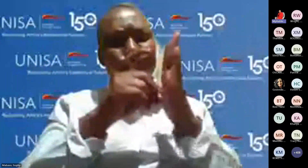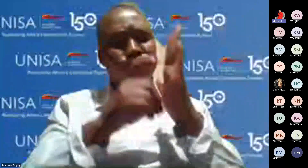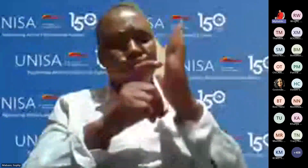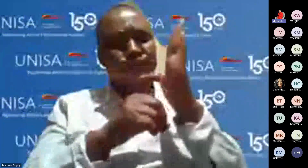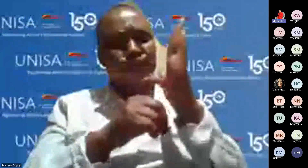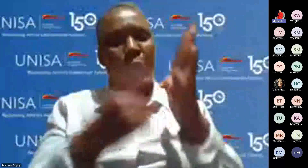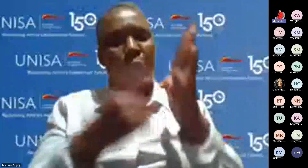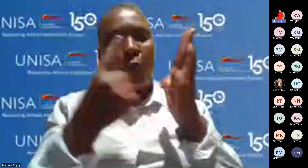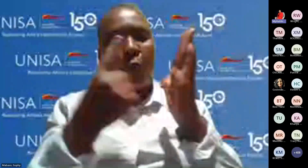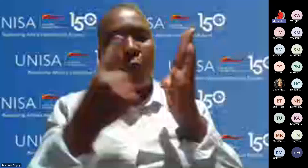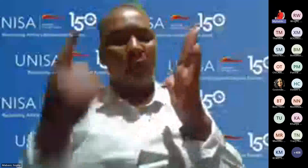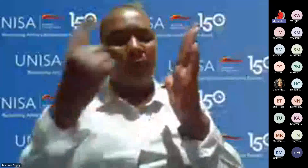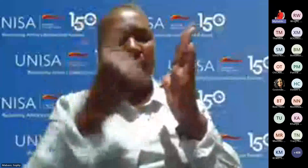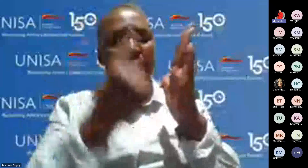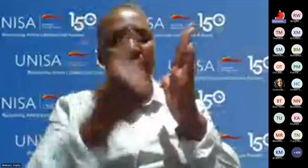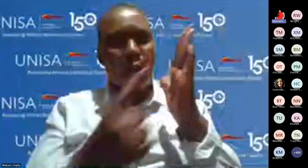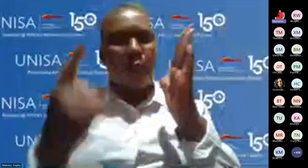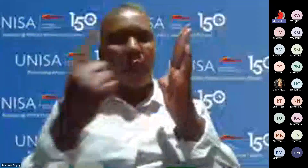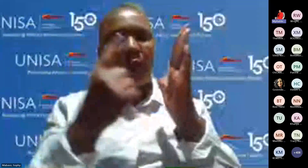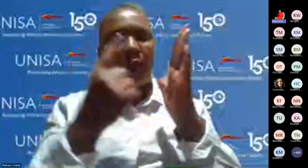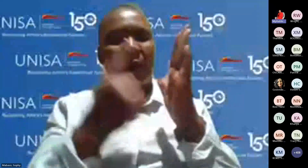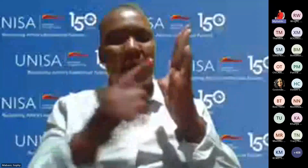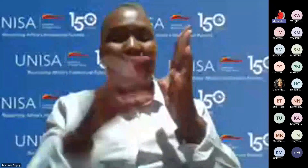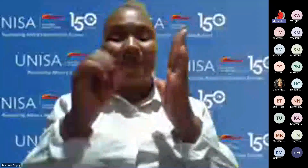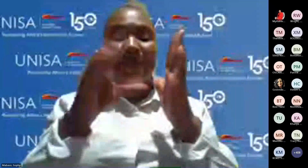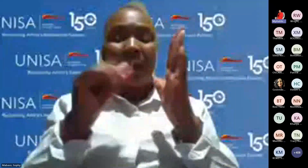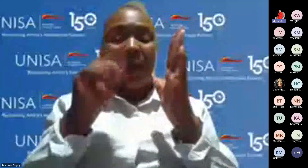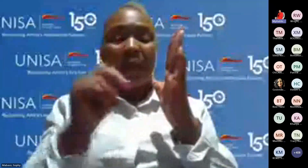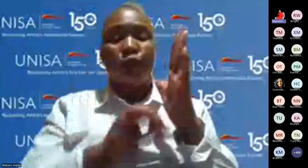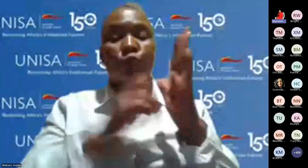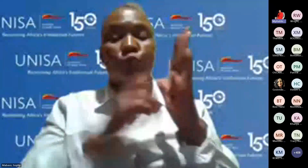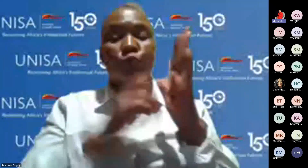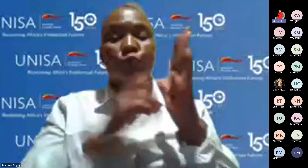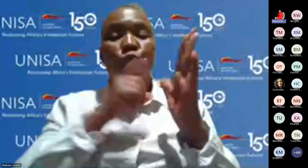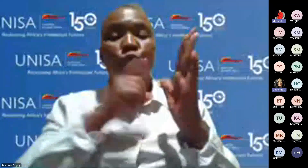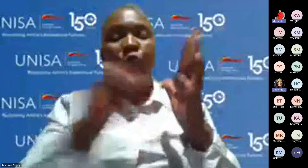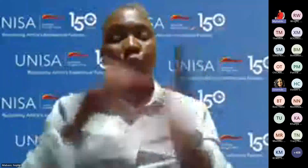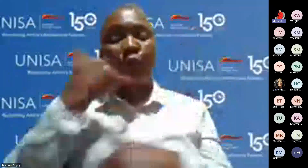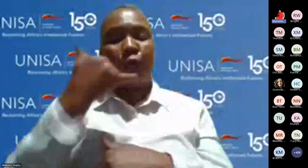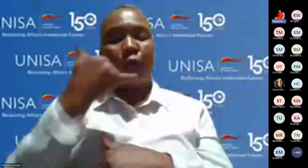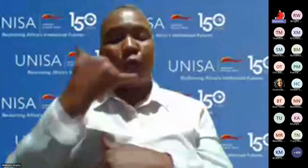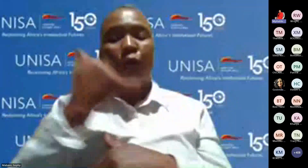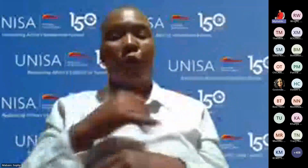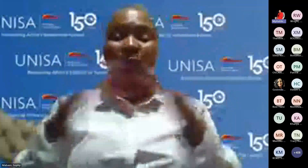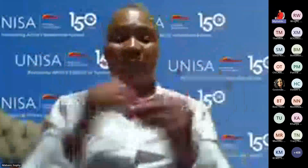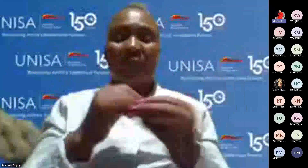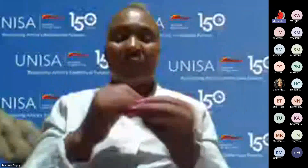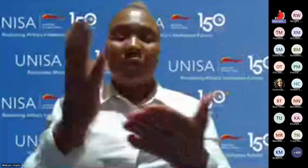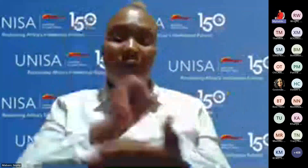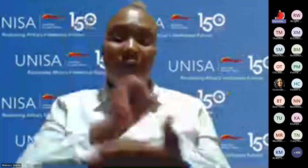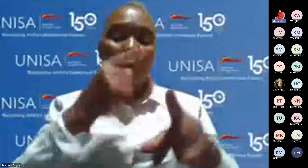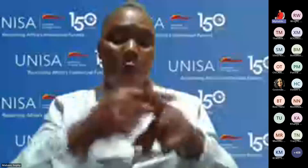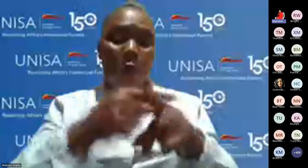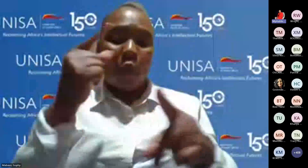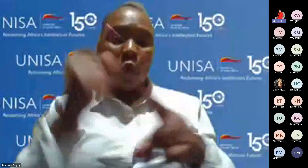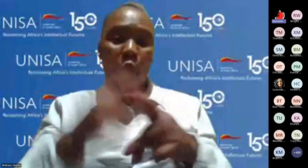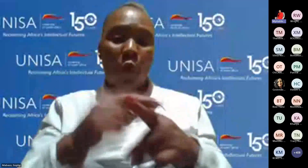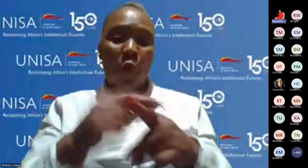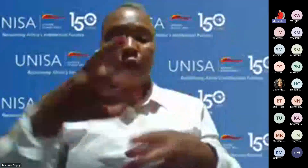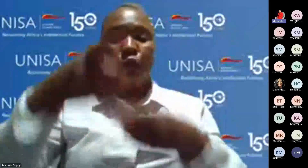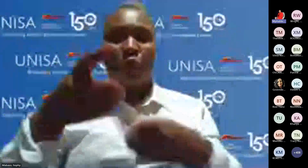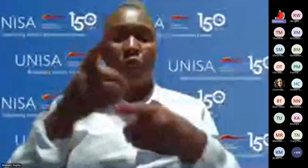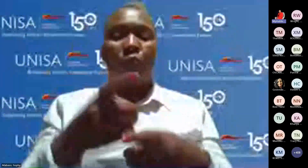one, scanning with your phone. So when you are done, you now save your Word document which you were typing and